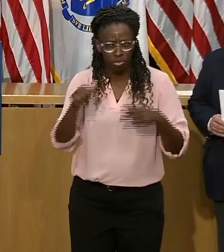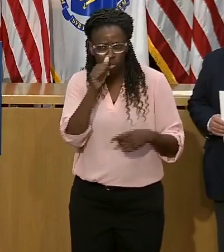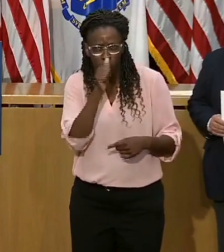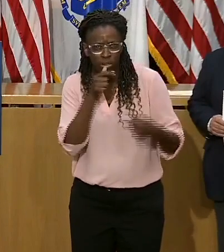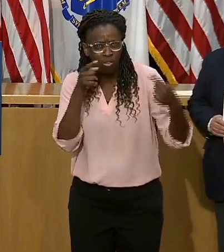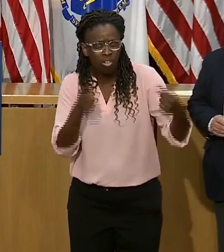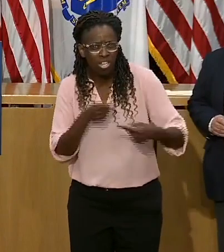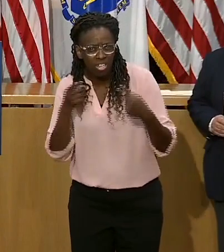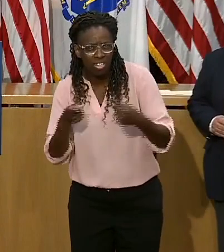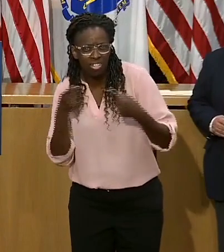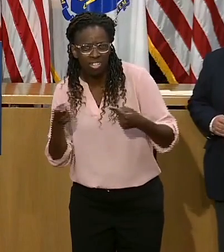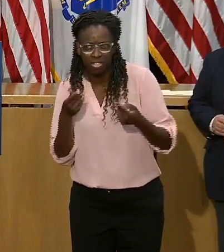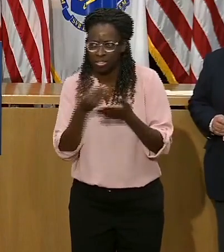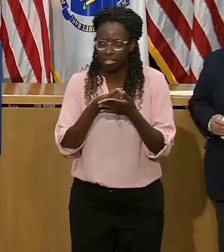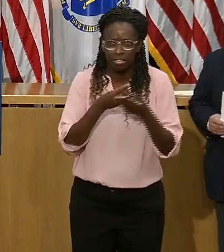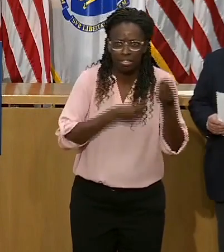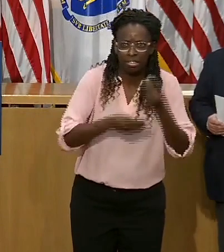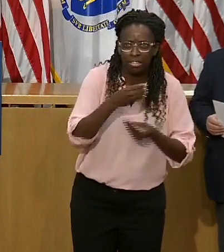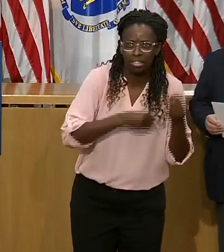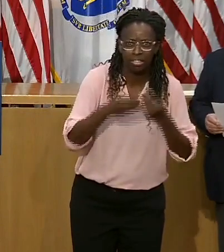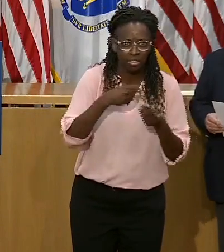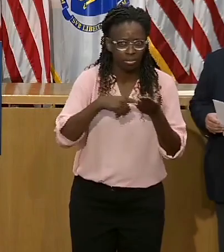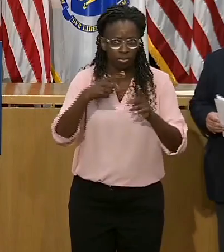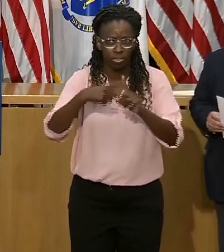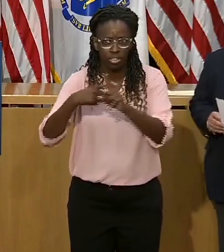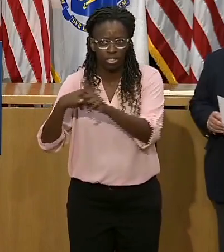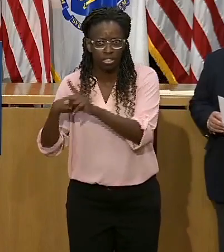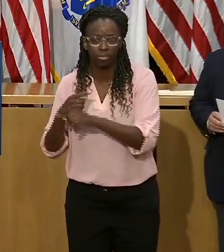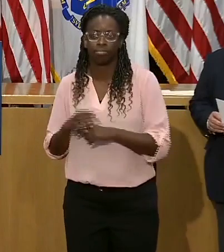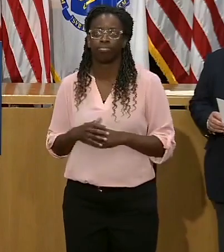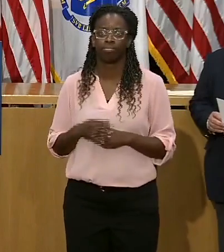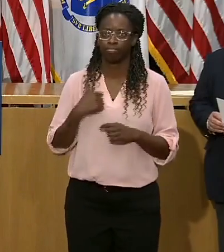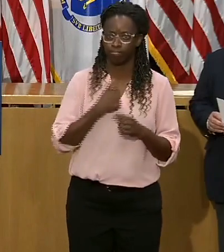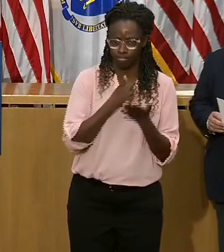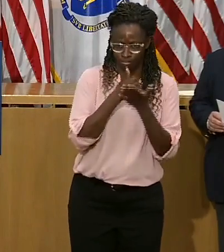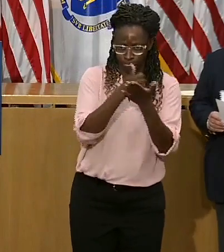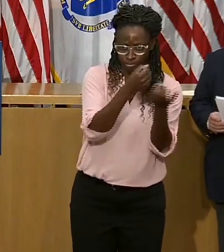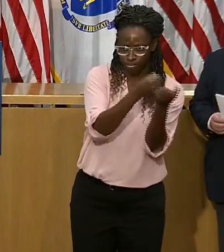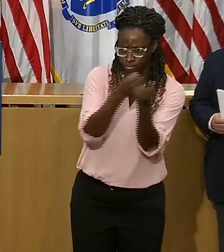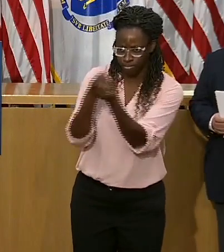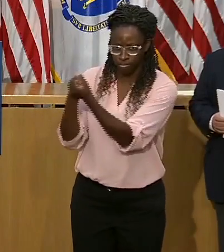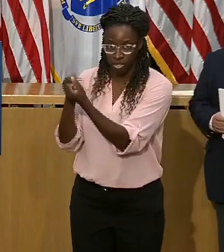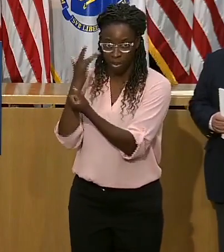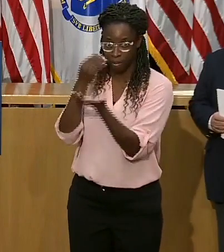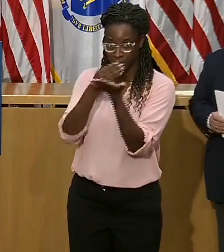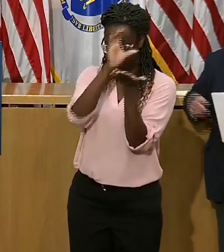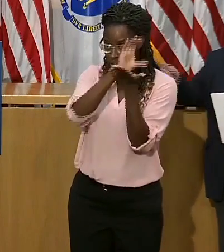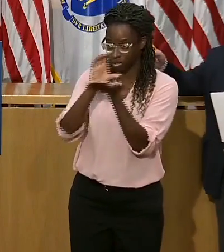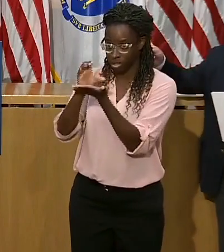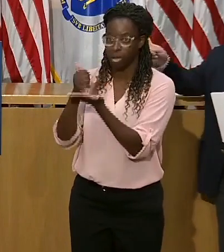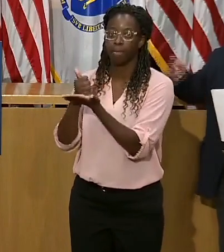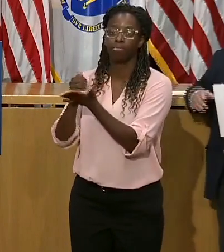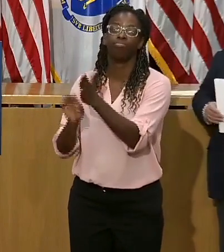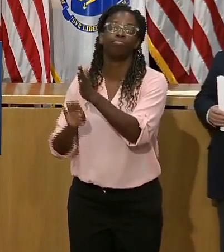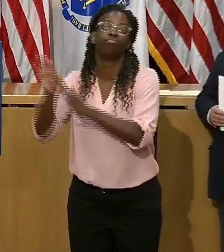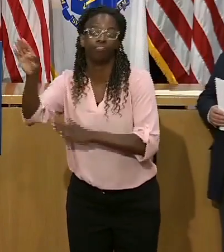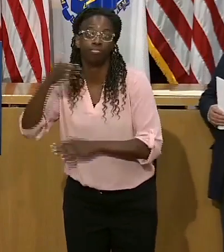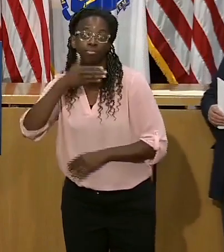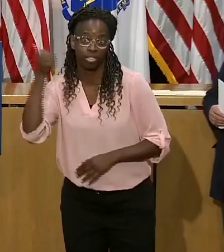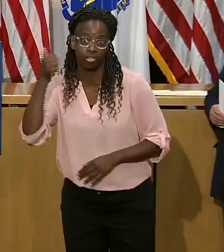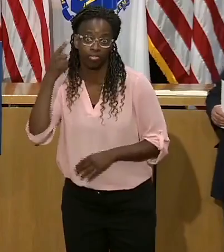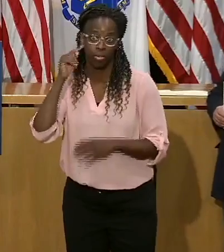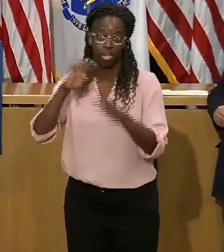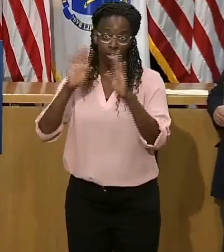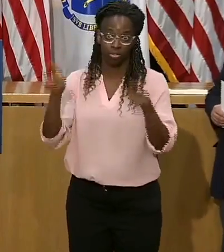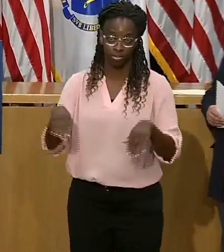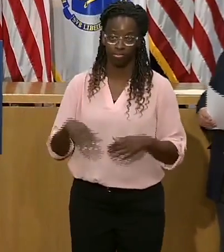they have now will put us on a path to an economic recovery. And with that, I'm going to turn it over to Secretary Heffernan. Oh, I'm sorry, Secretary Costa,